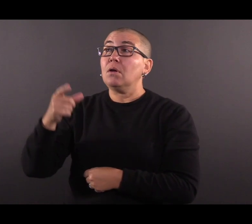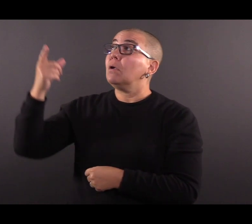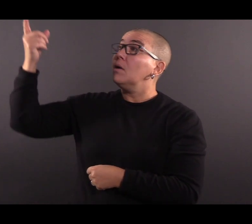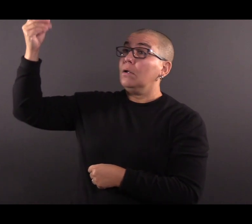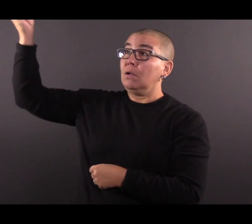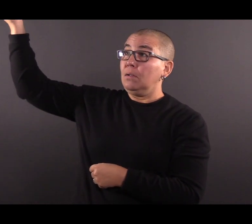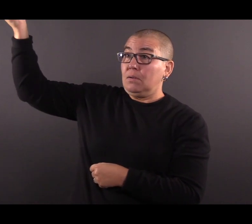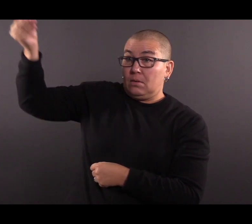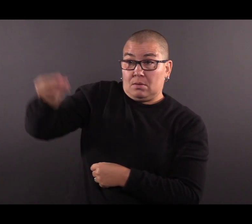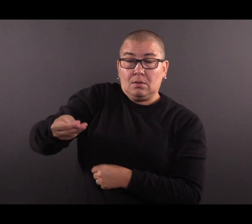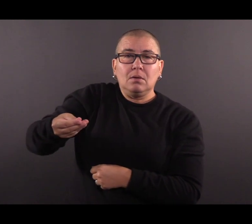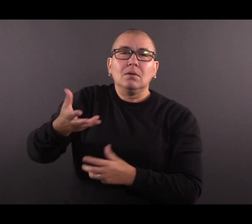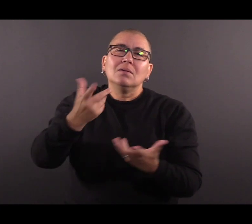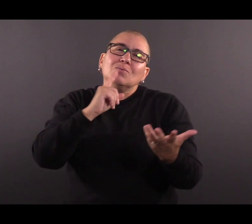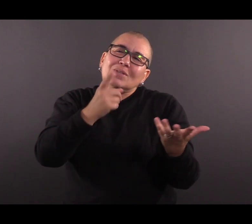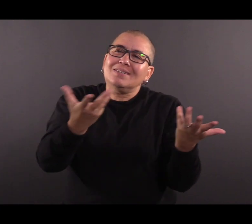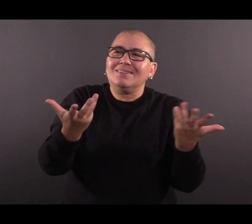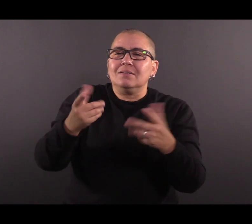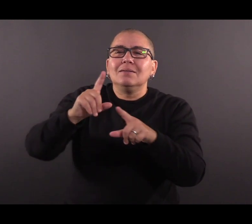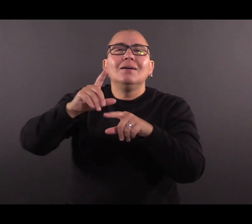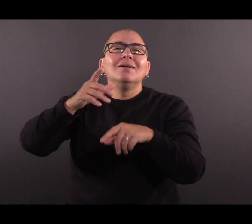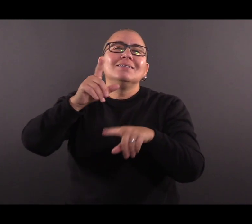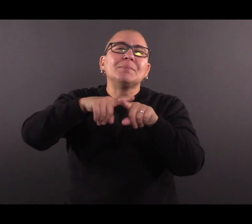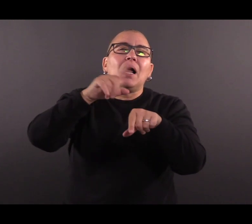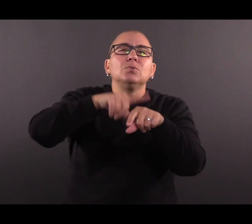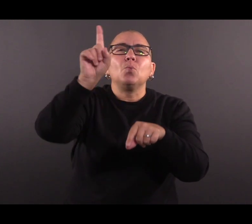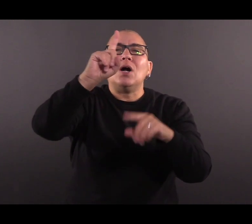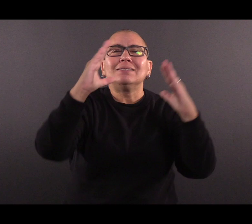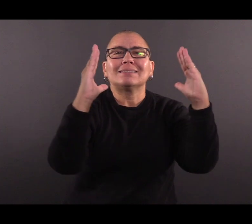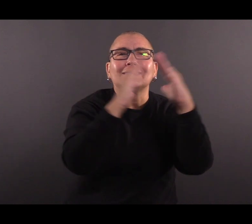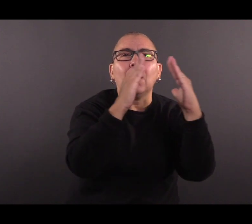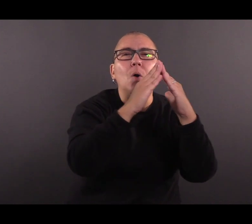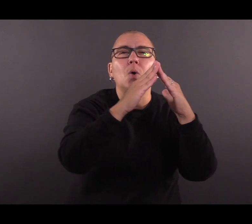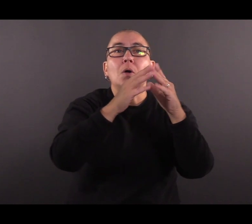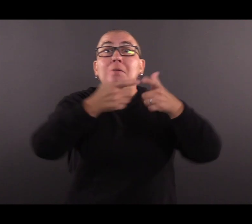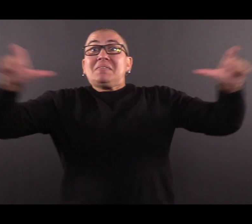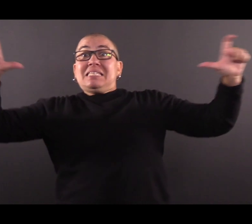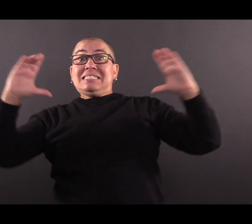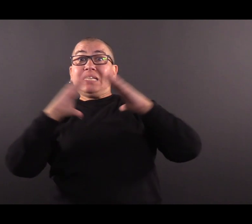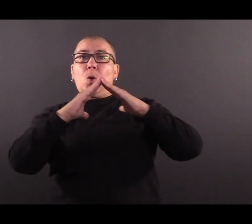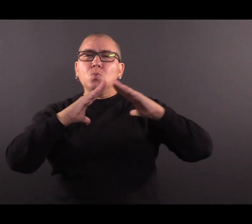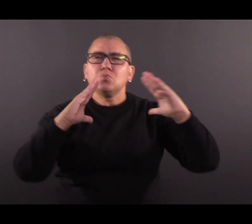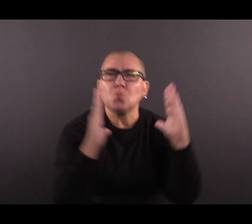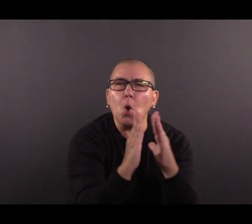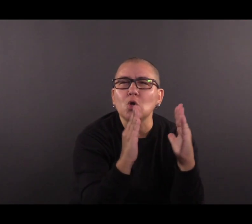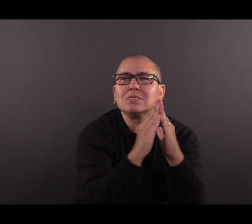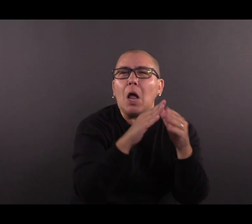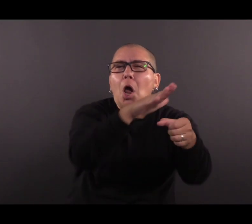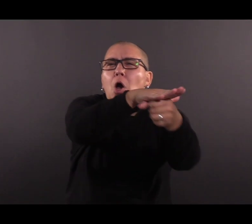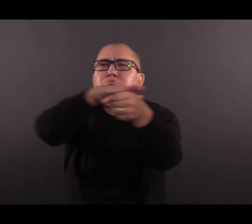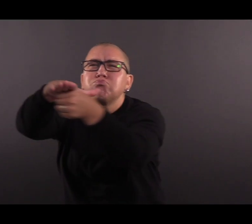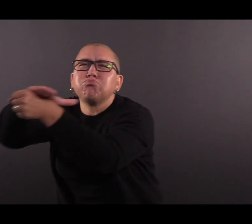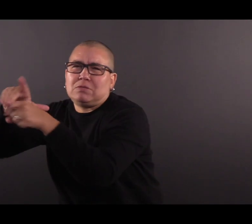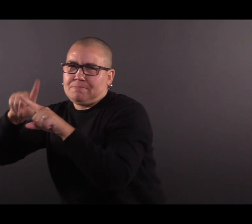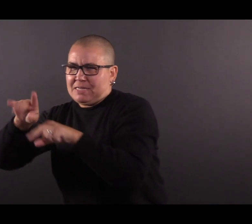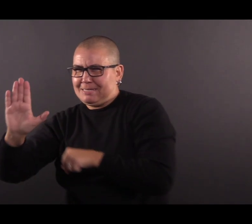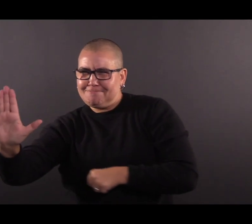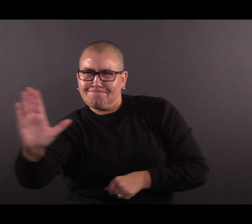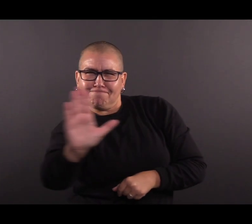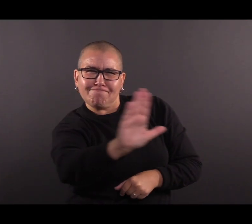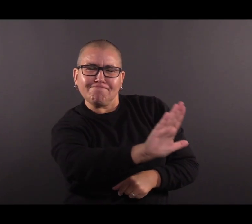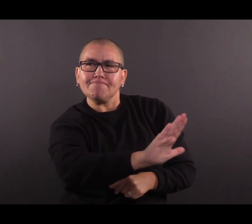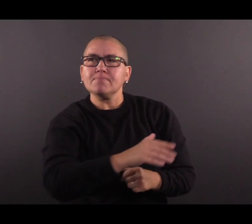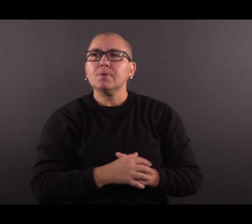as COC size and population, specific need in each area, and so on. Funding levels for